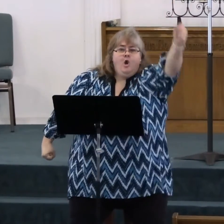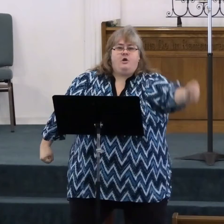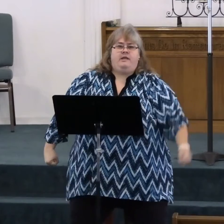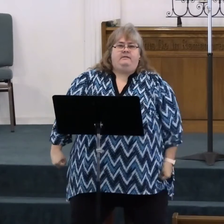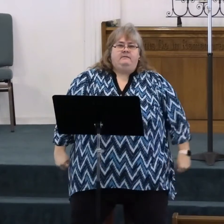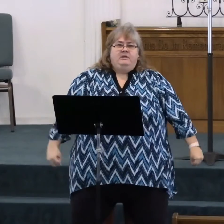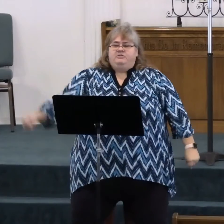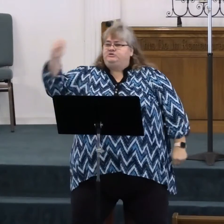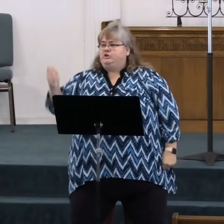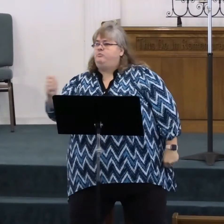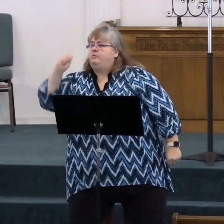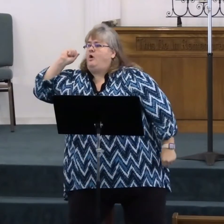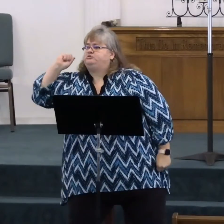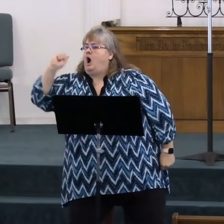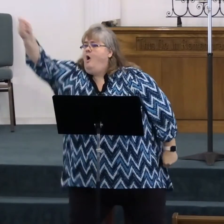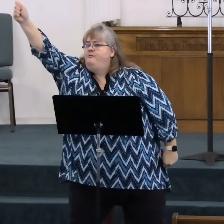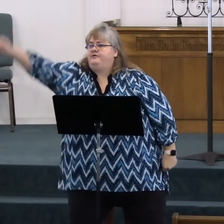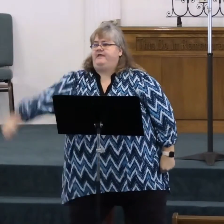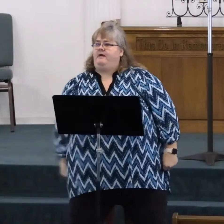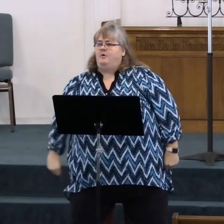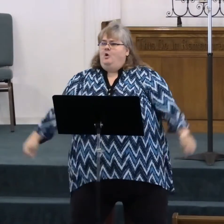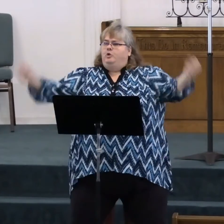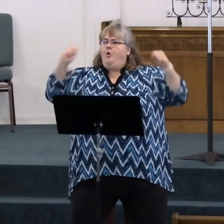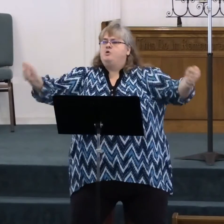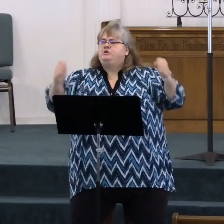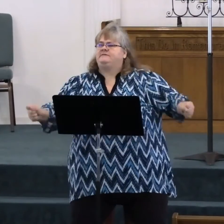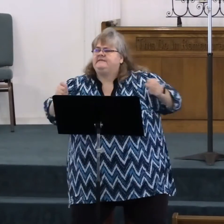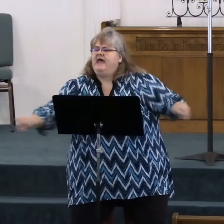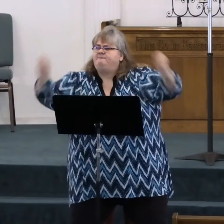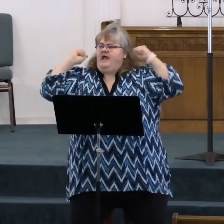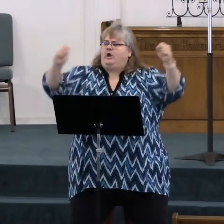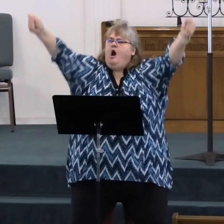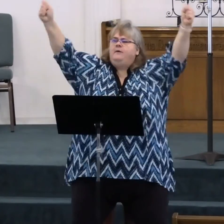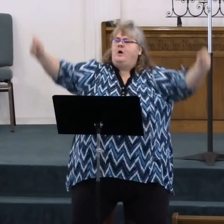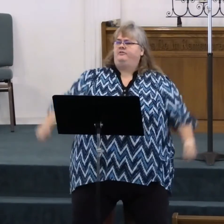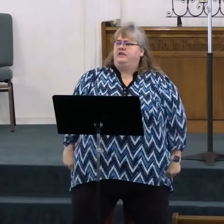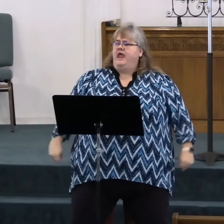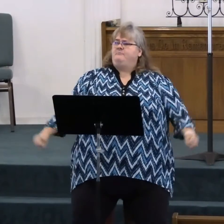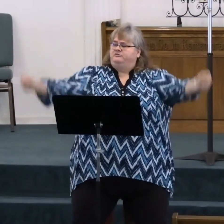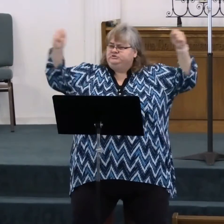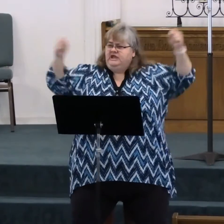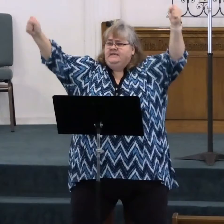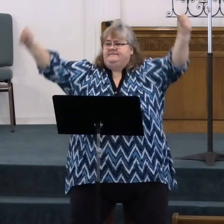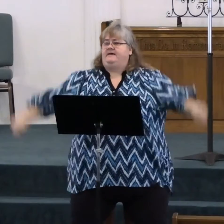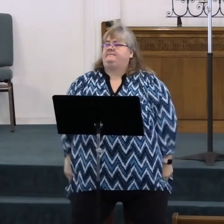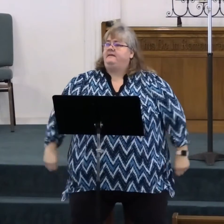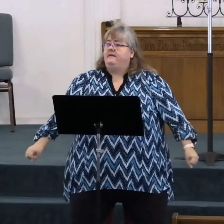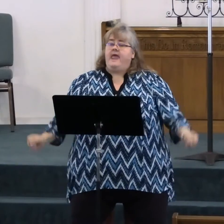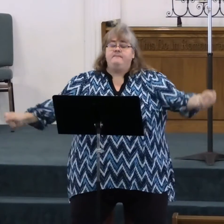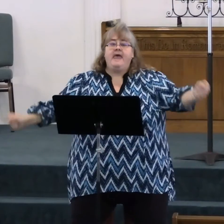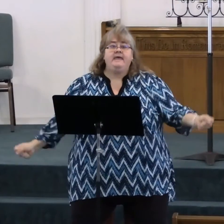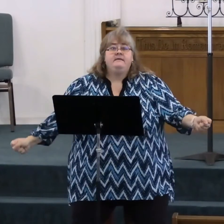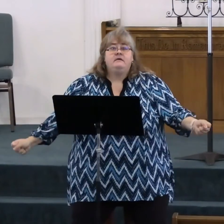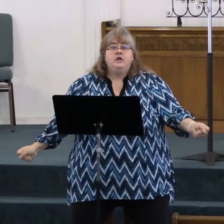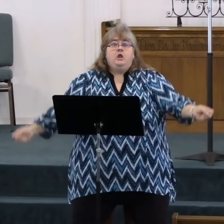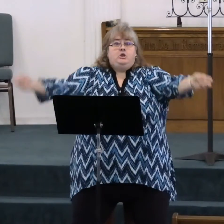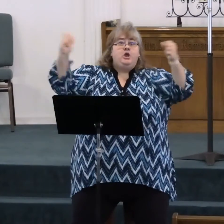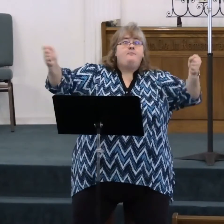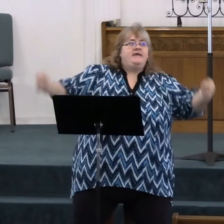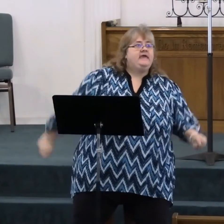word that you would watch over them. Lord, you said if I call upon the name of Jesus. Amen? You begin